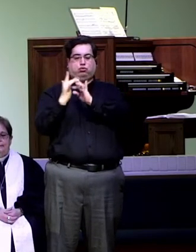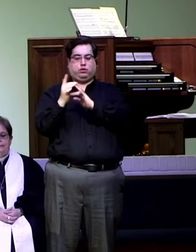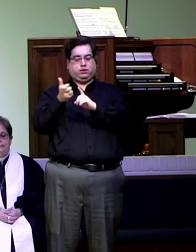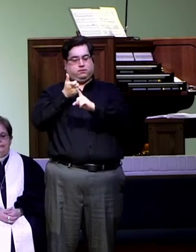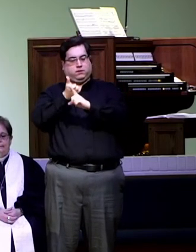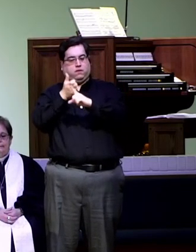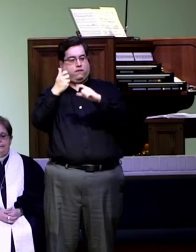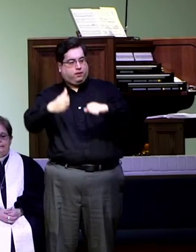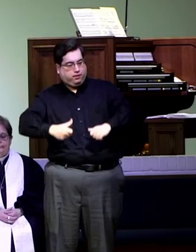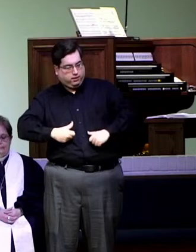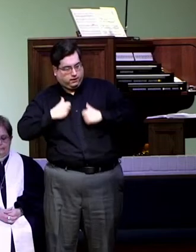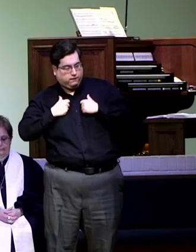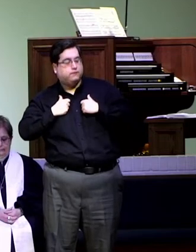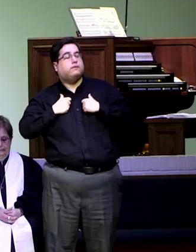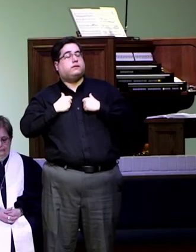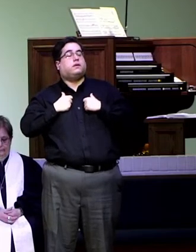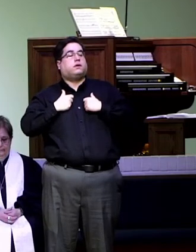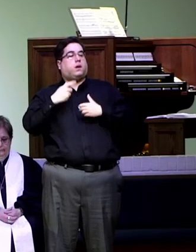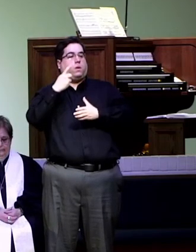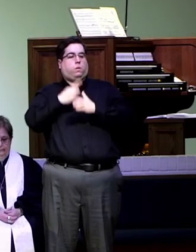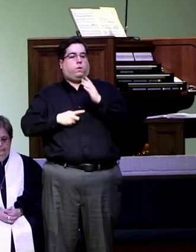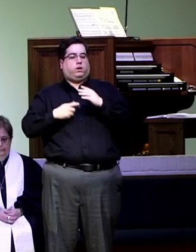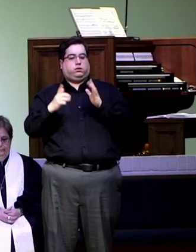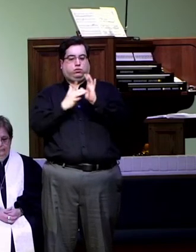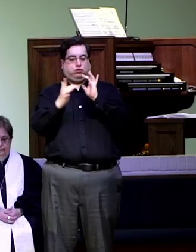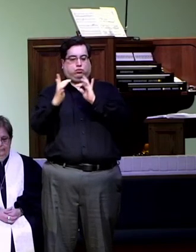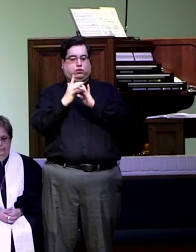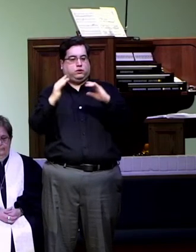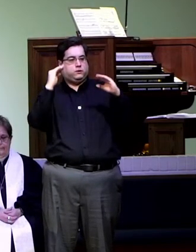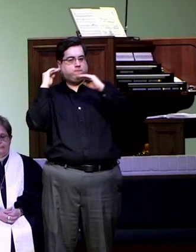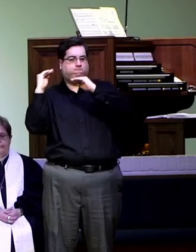lived and what Jesus taught us.